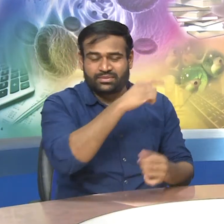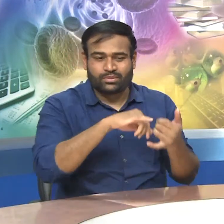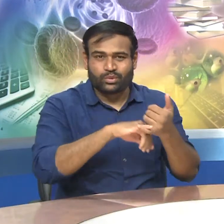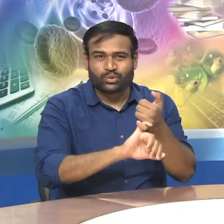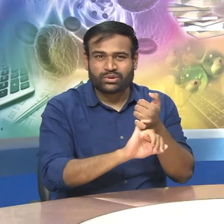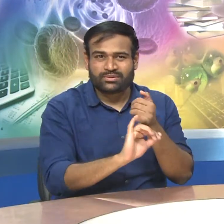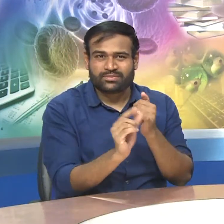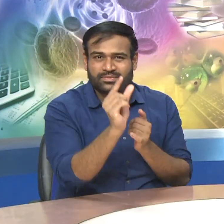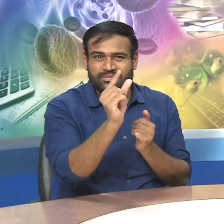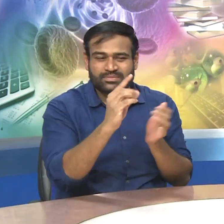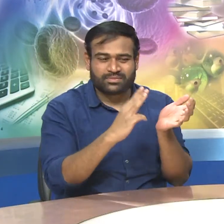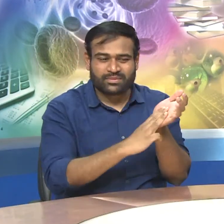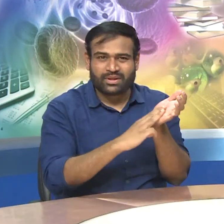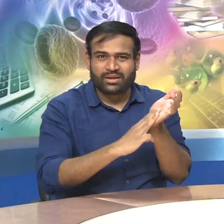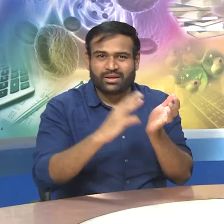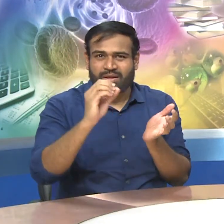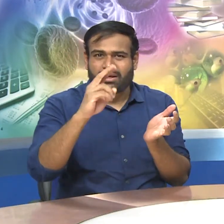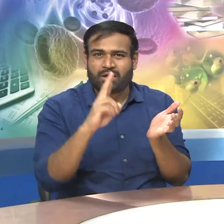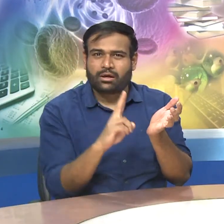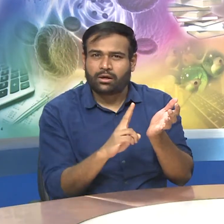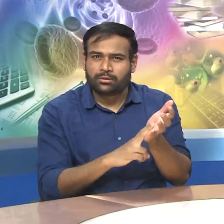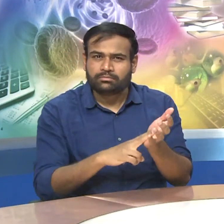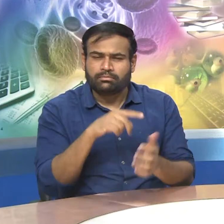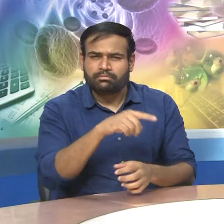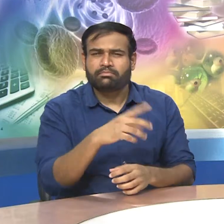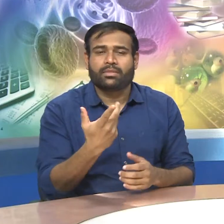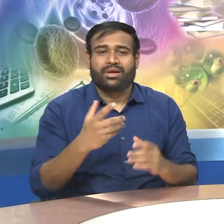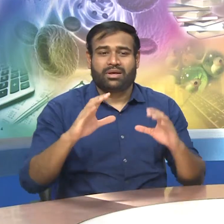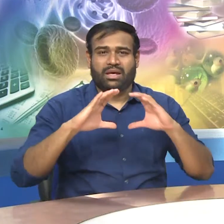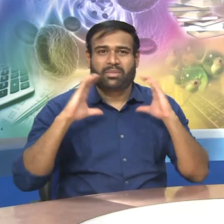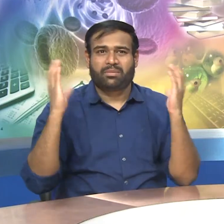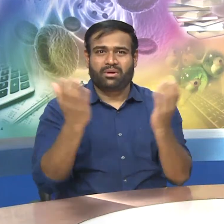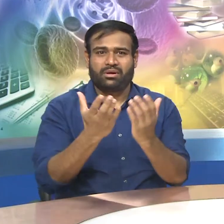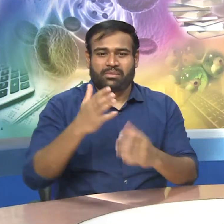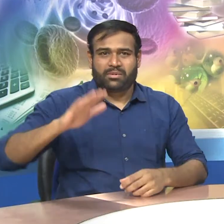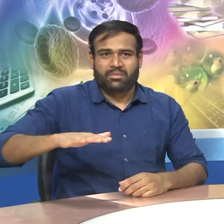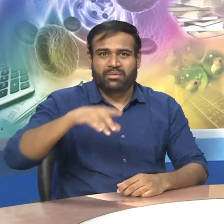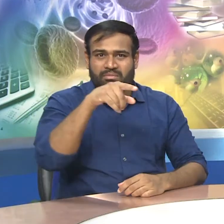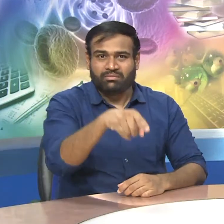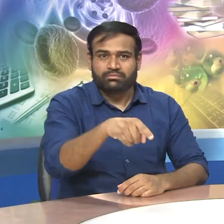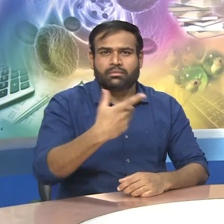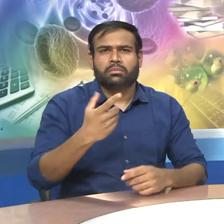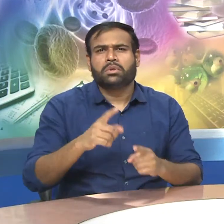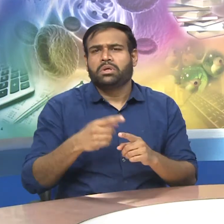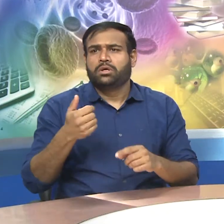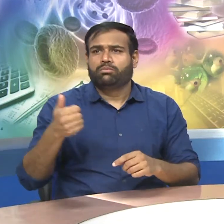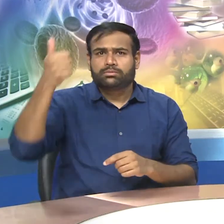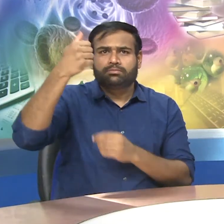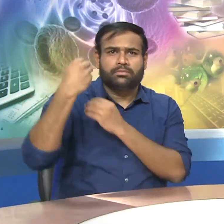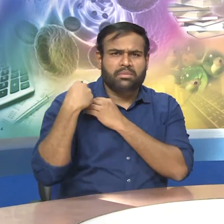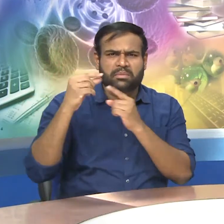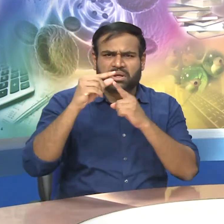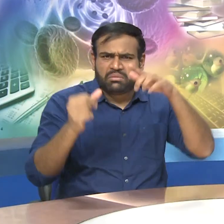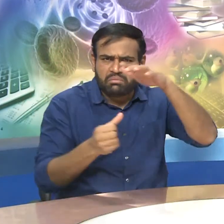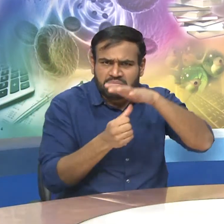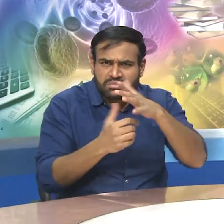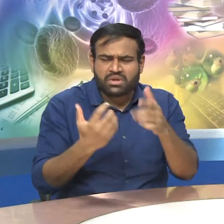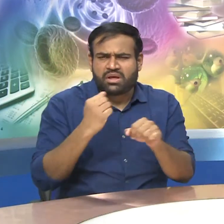Let me explain these words. First is summon. It means calling all the members of the